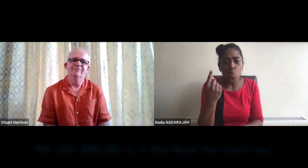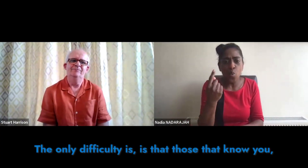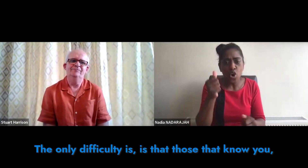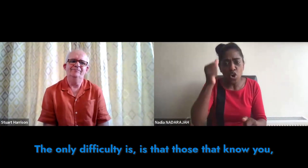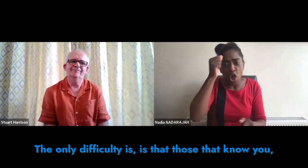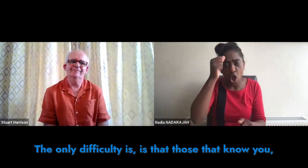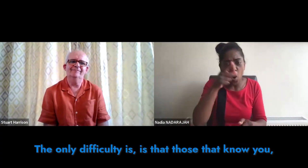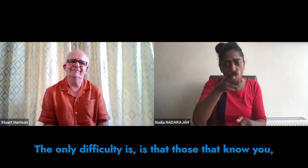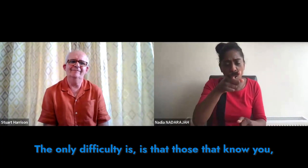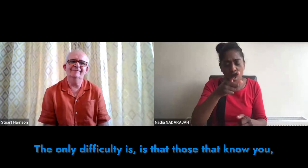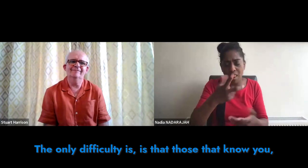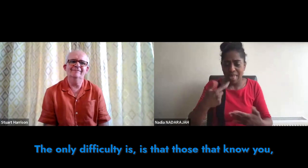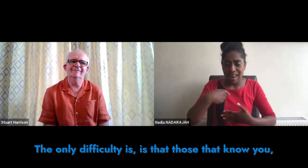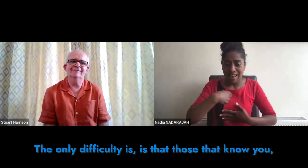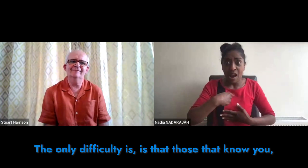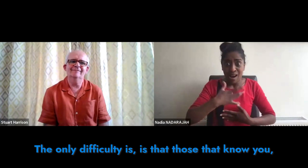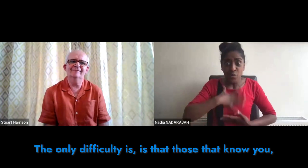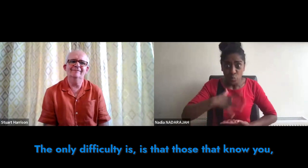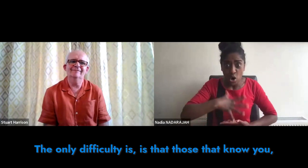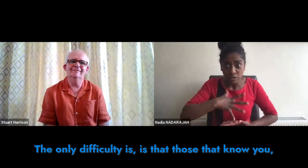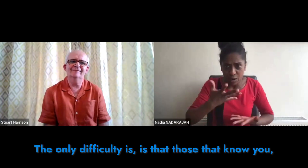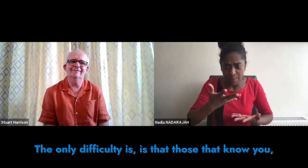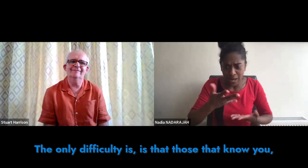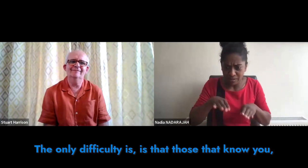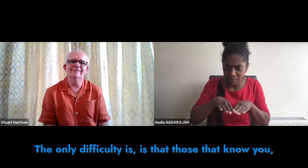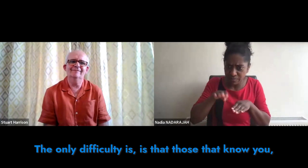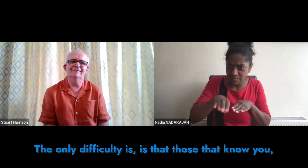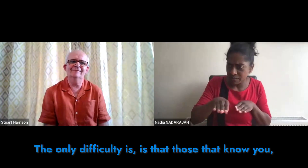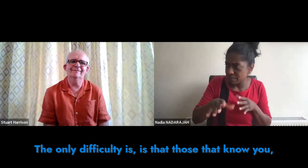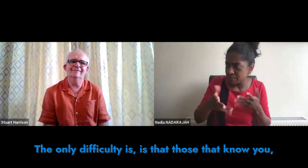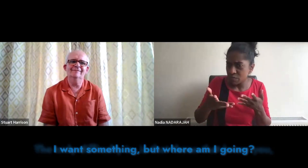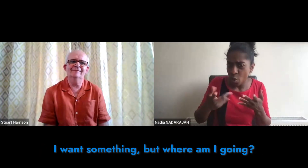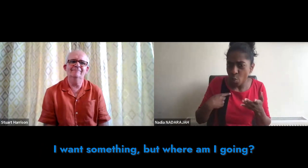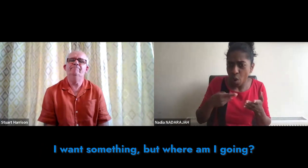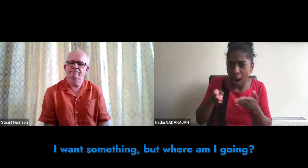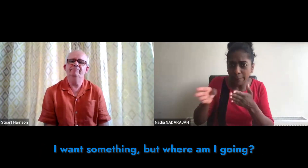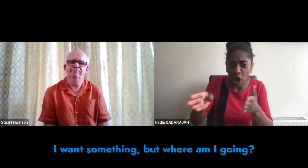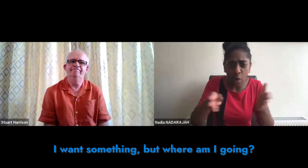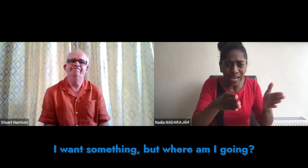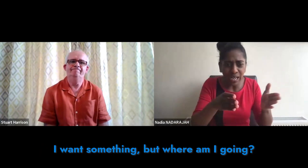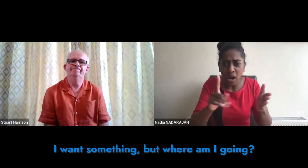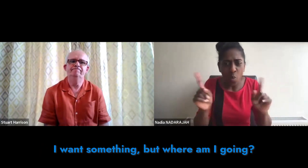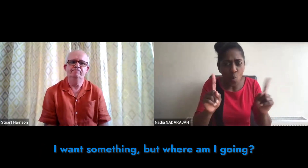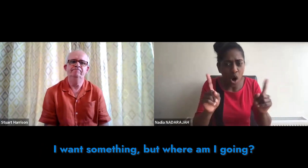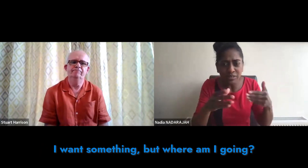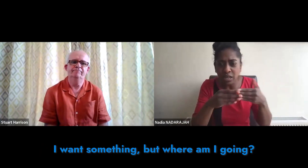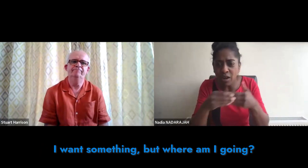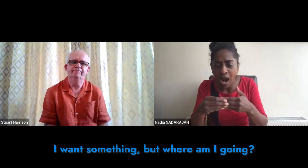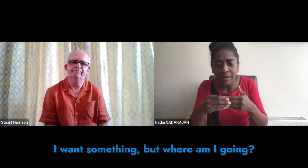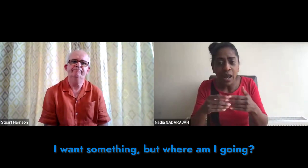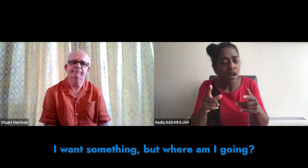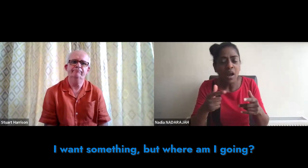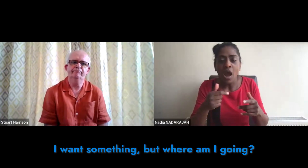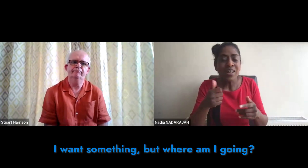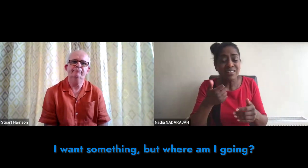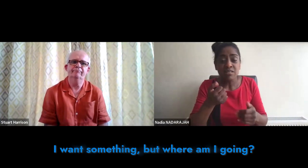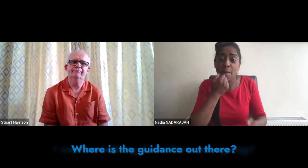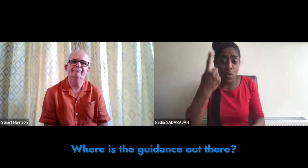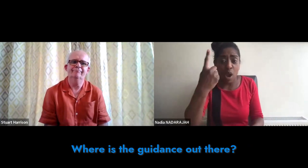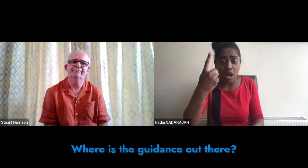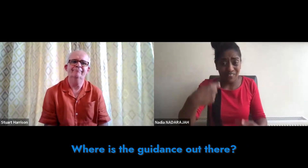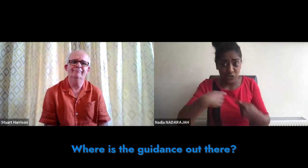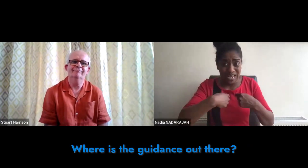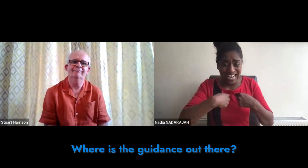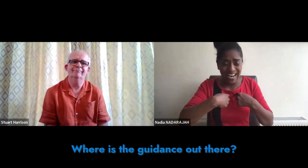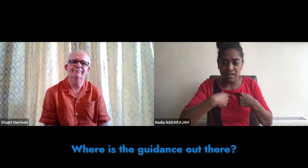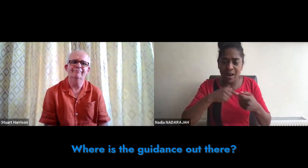The only difficulty is that those that know you, I want something, but where am I going?